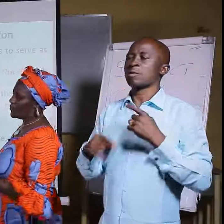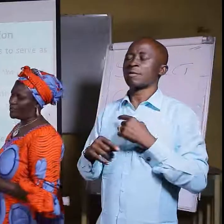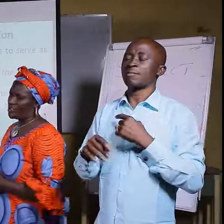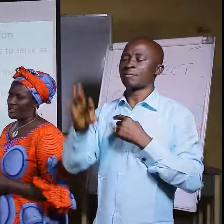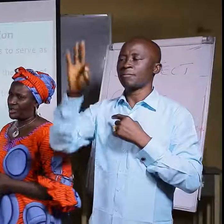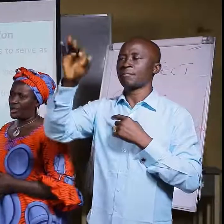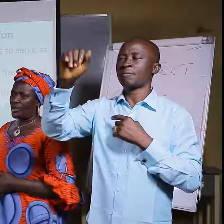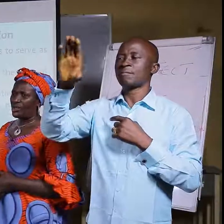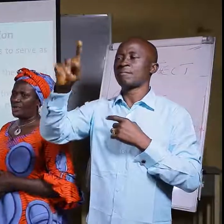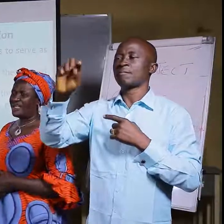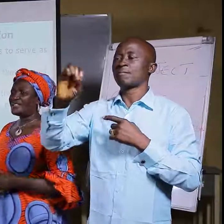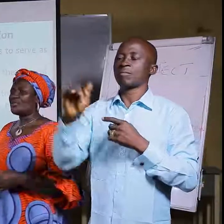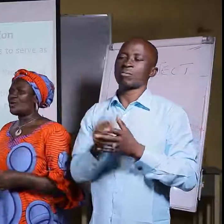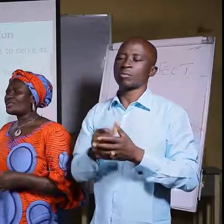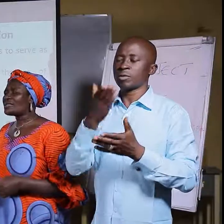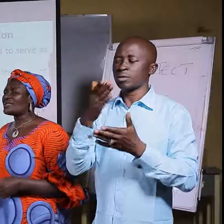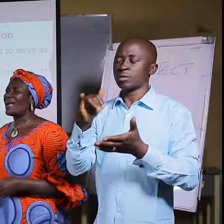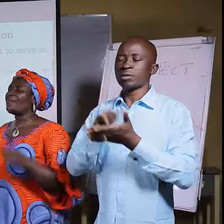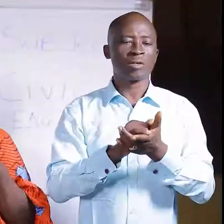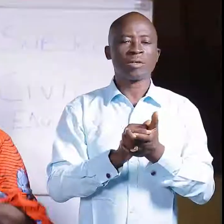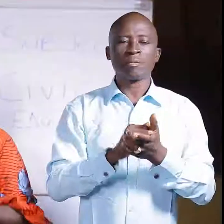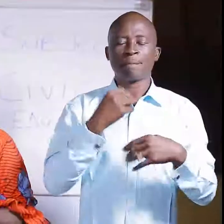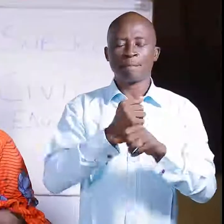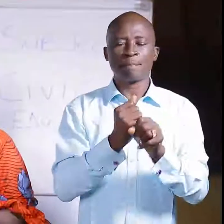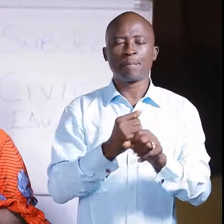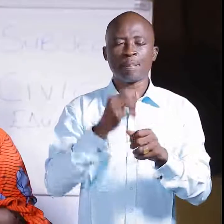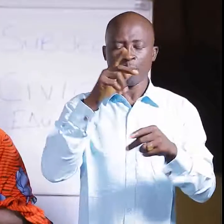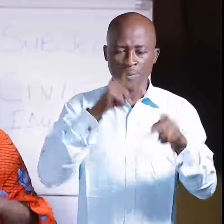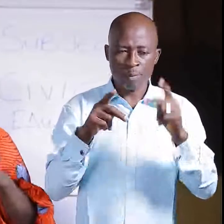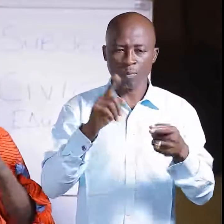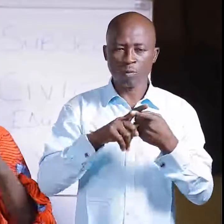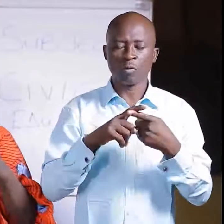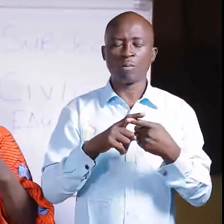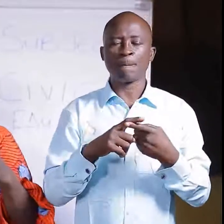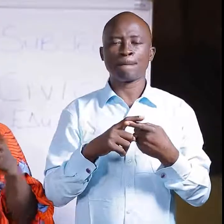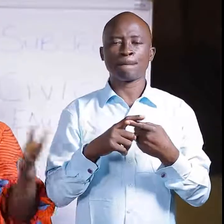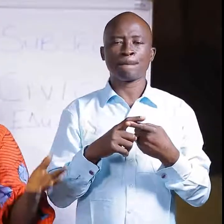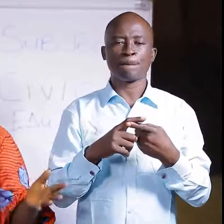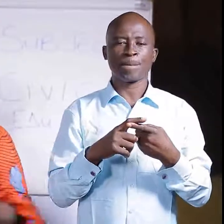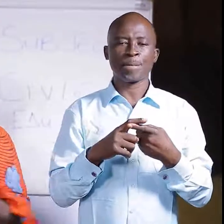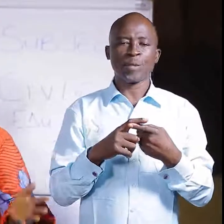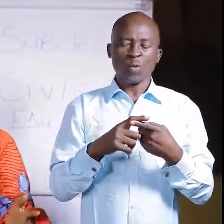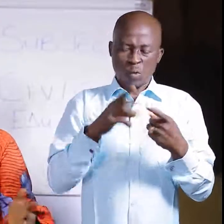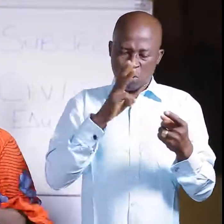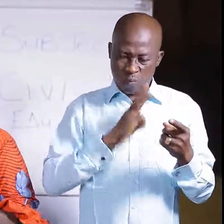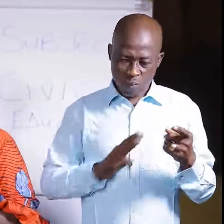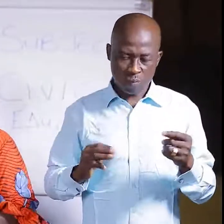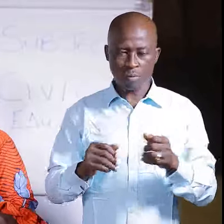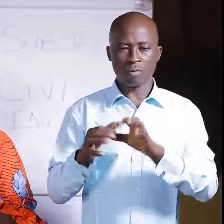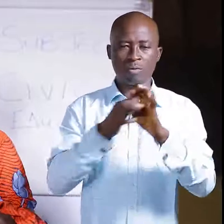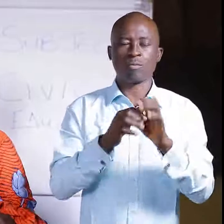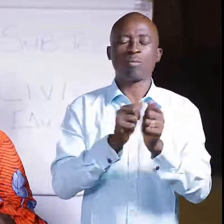promote cooperation. That is those things that make people to willingly cooperate